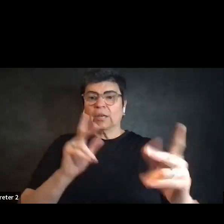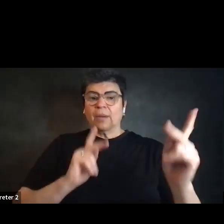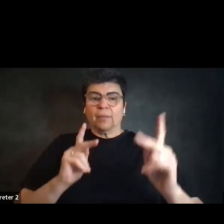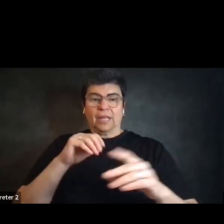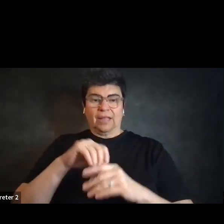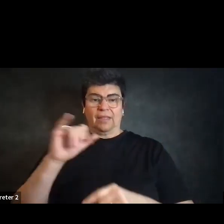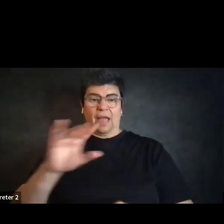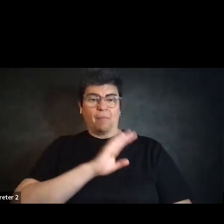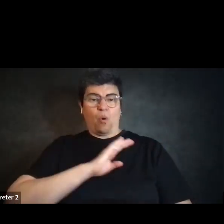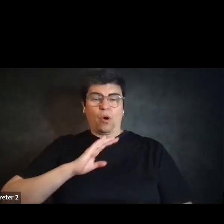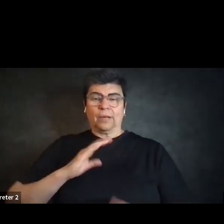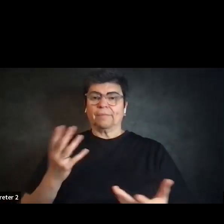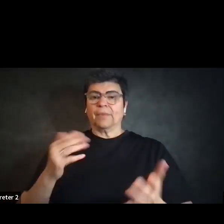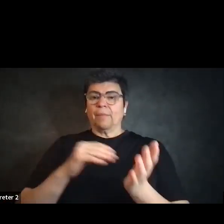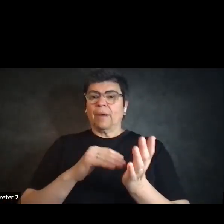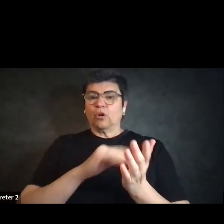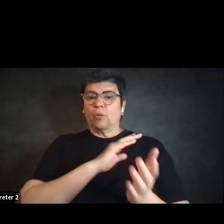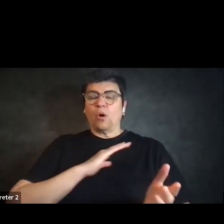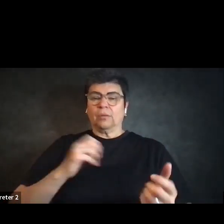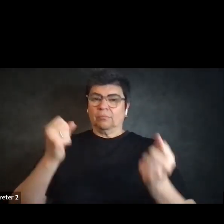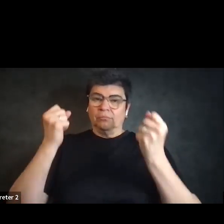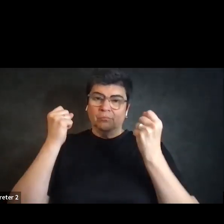board. And the number of interventions by